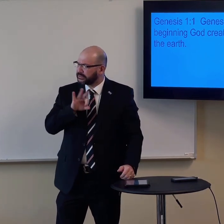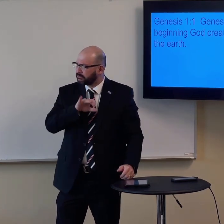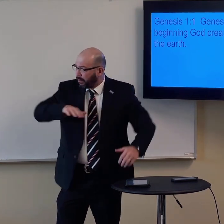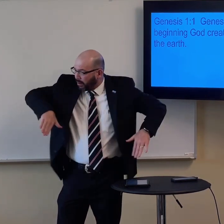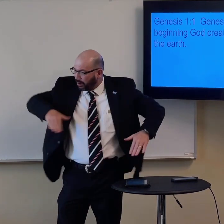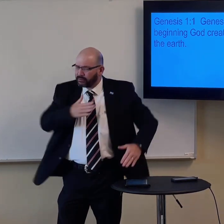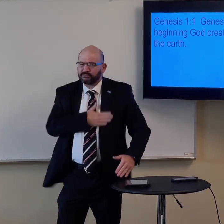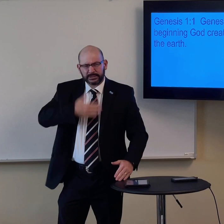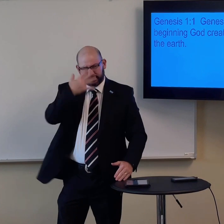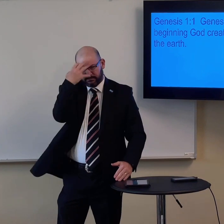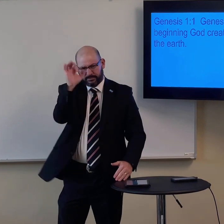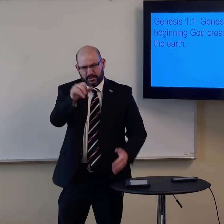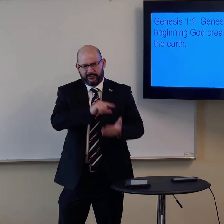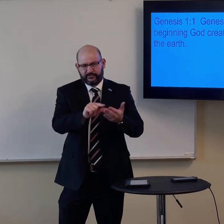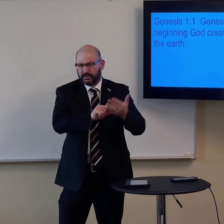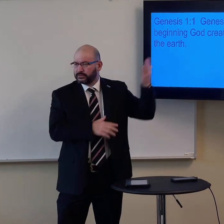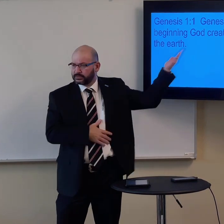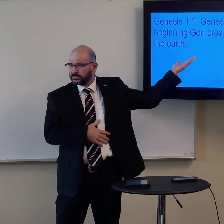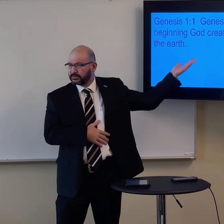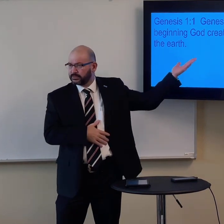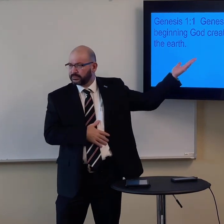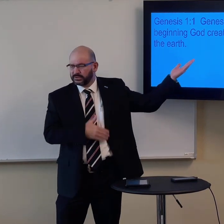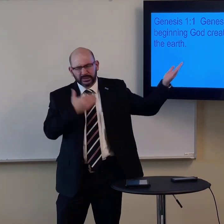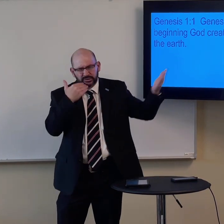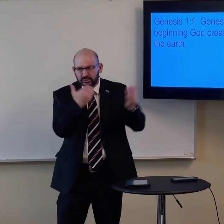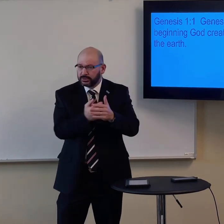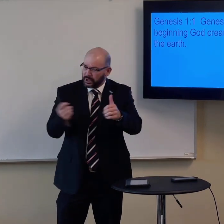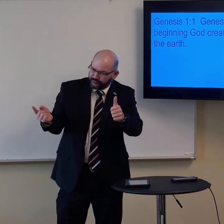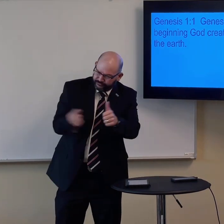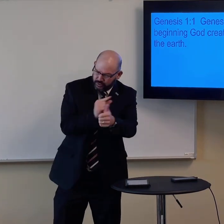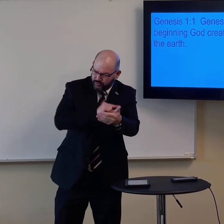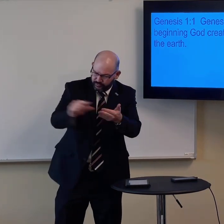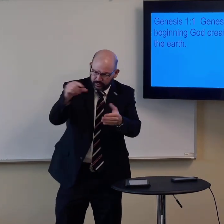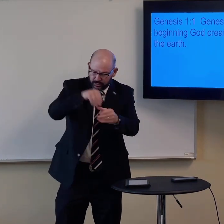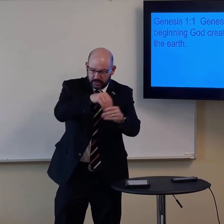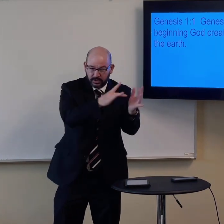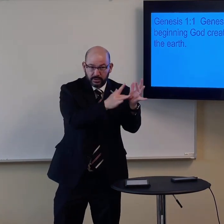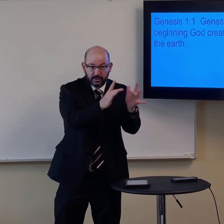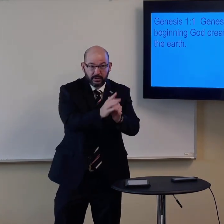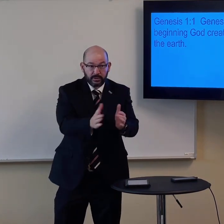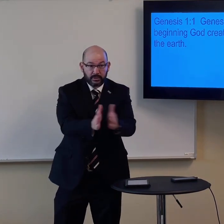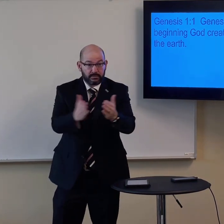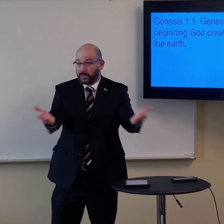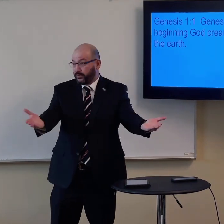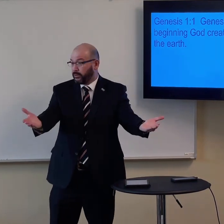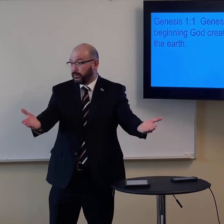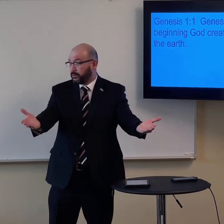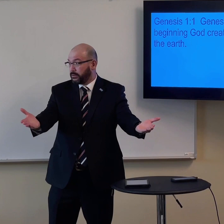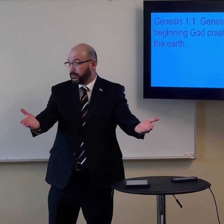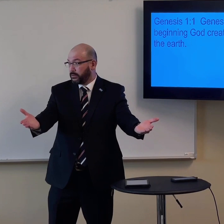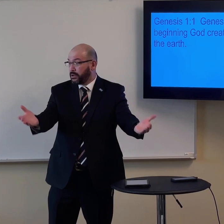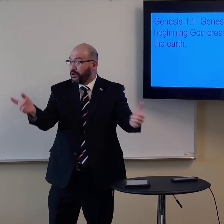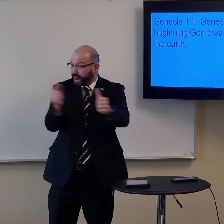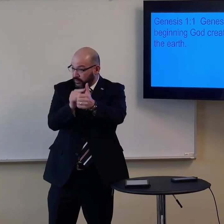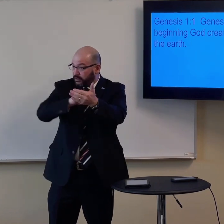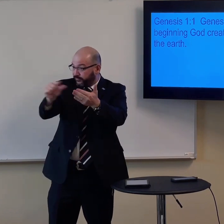Please, if you haven't memorized this verse, it's the first verse